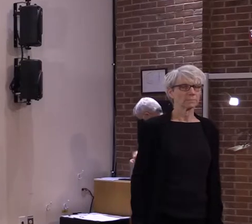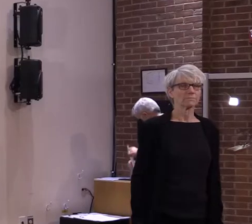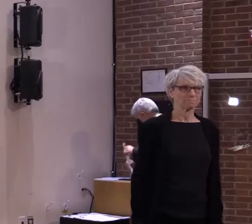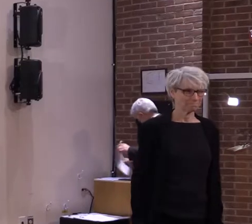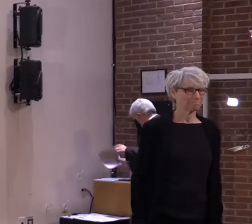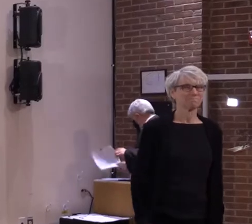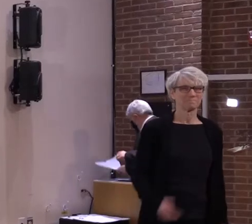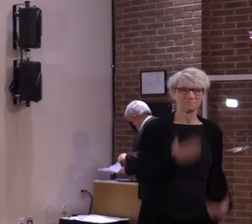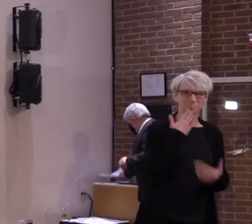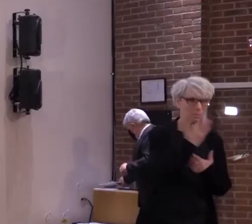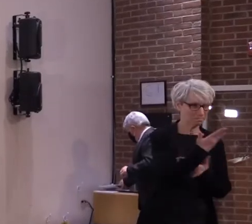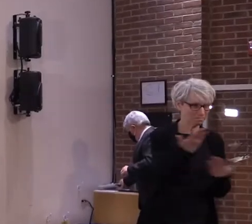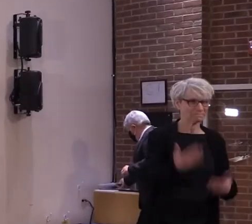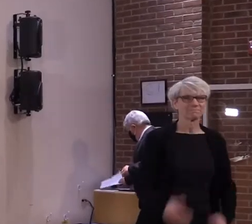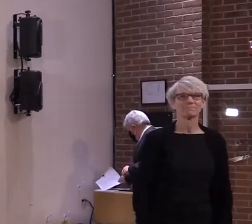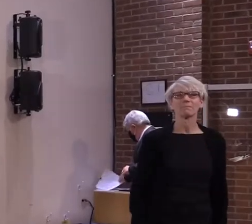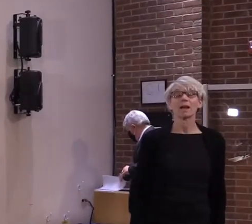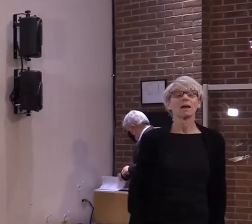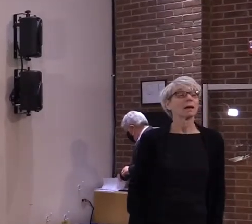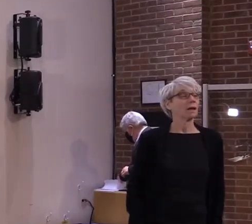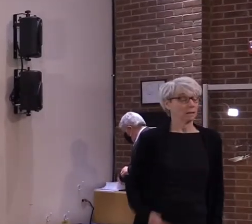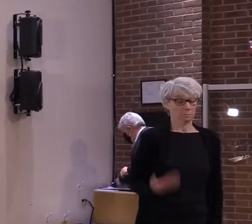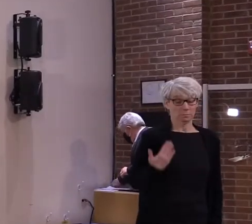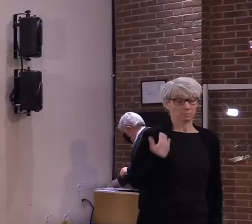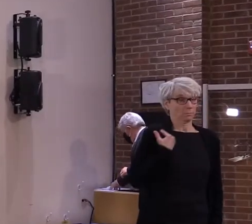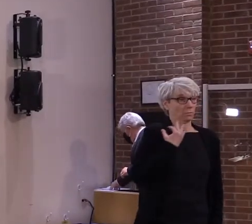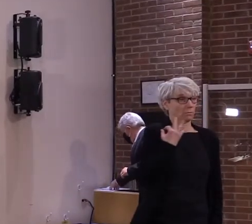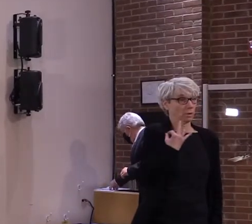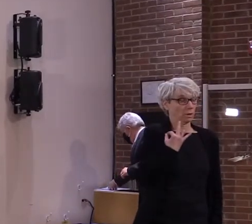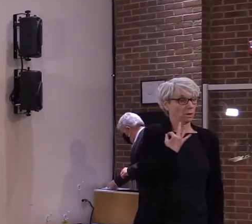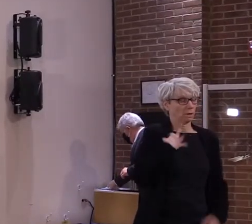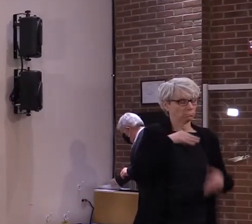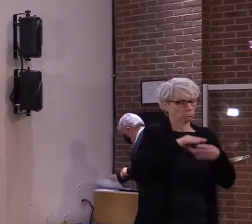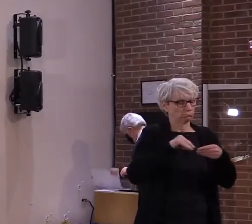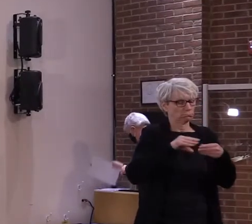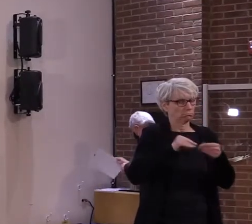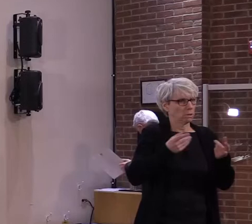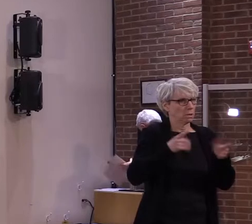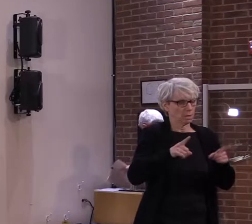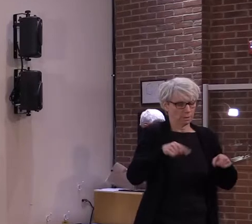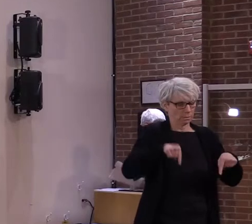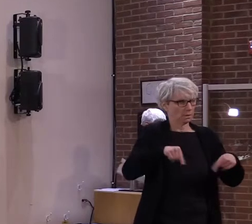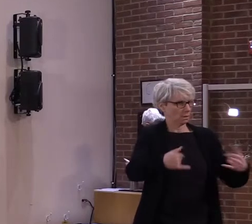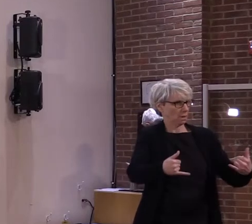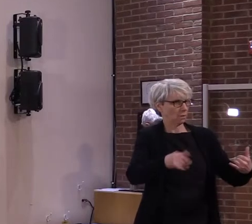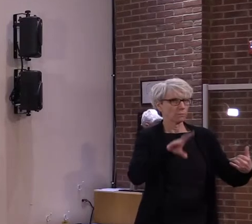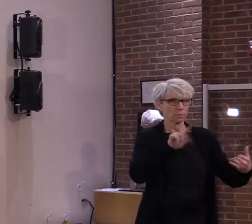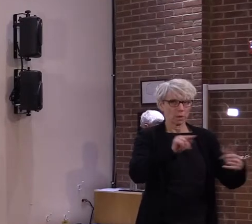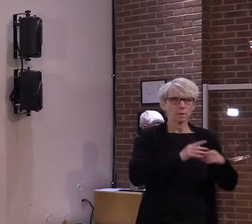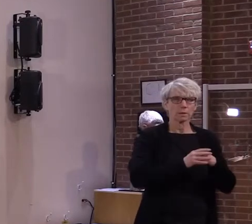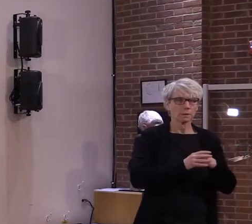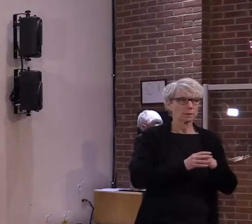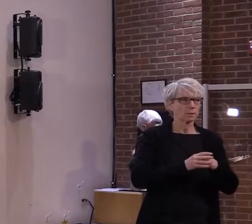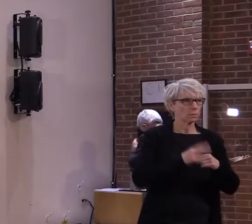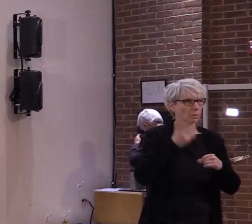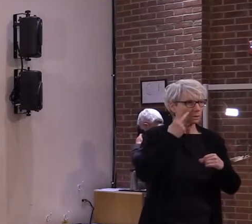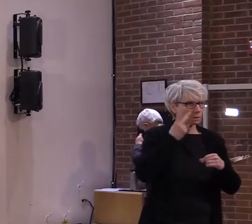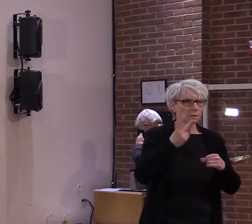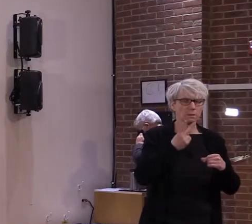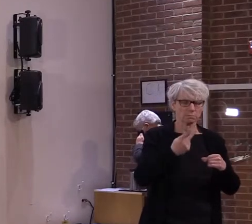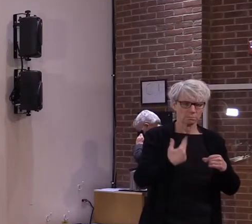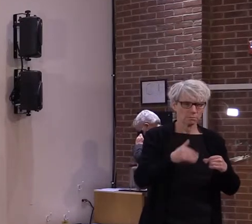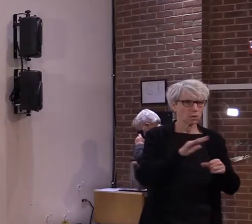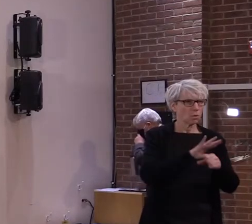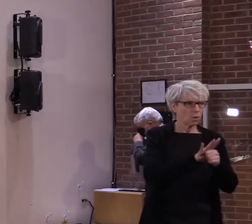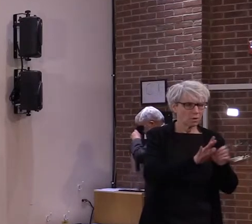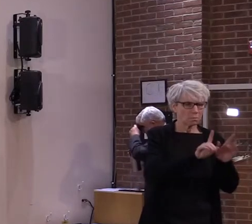Good morning. On Friday, I focused on the present situation in Vermont as we see higher numbers of cases and a